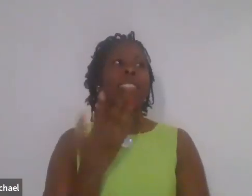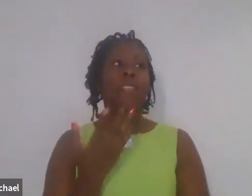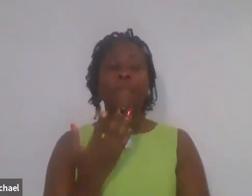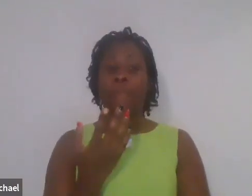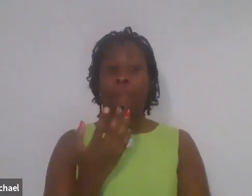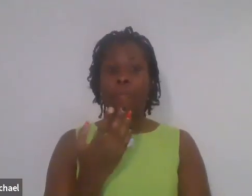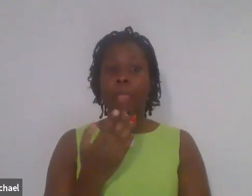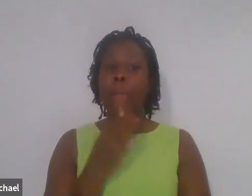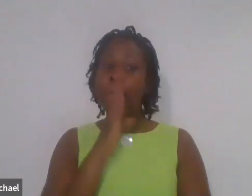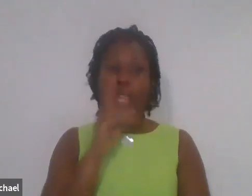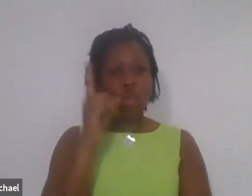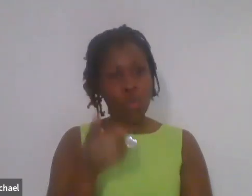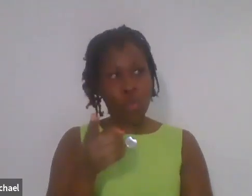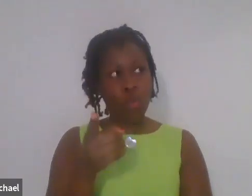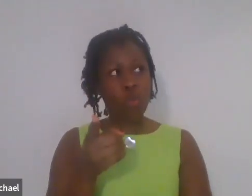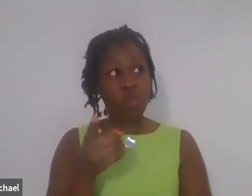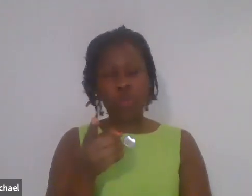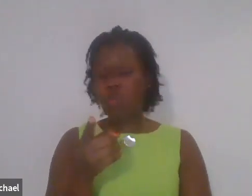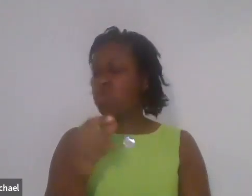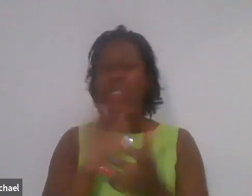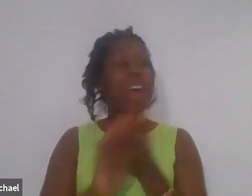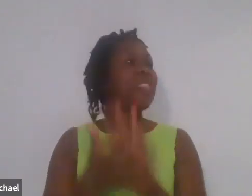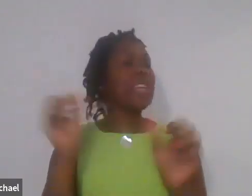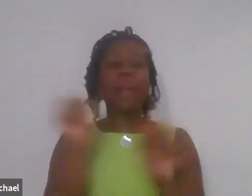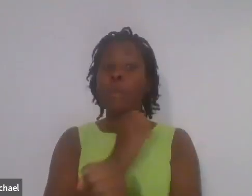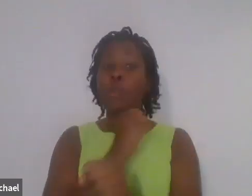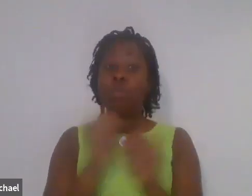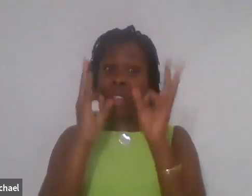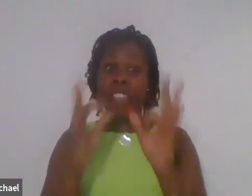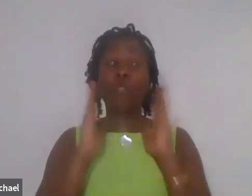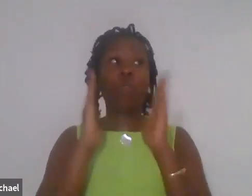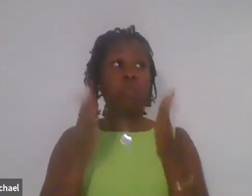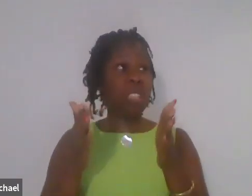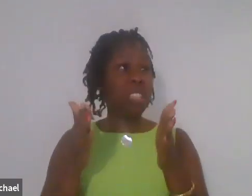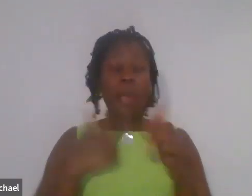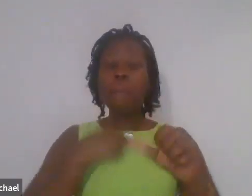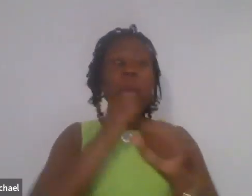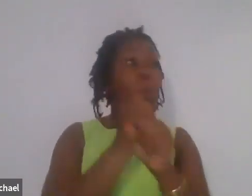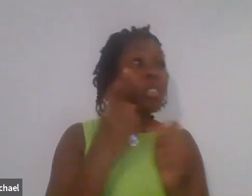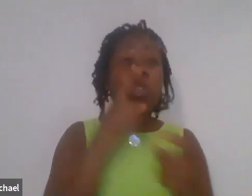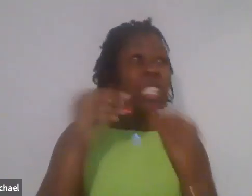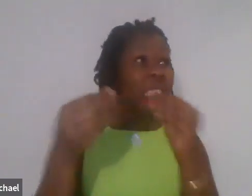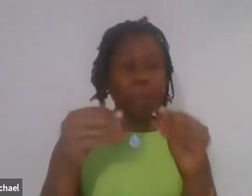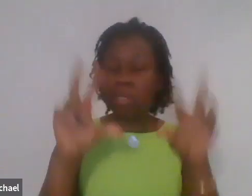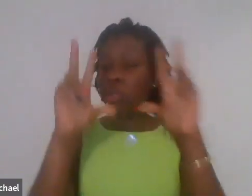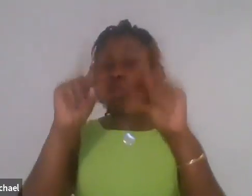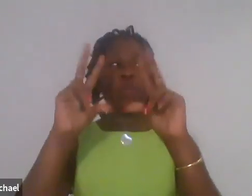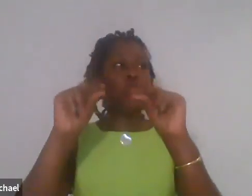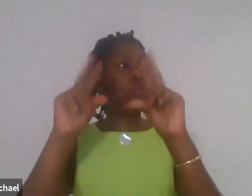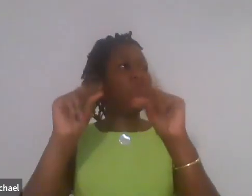all the risks. Be you. Be you. Nothing impossible. There's if nothing you impossible if you're focused. No. I